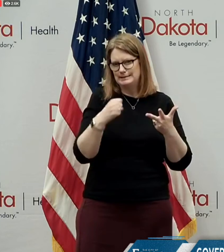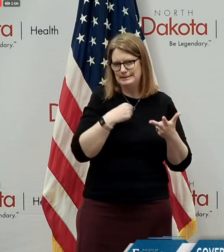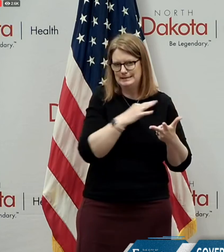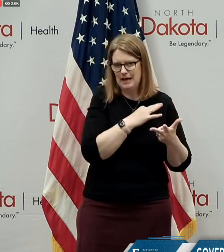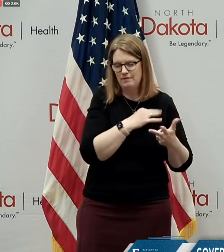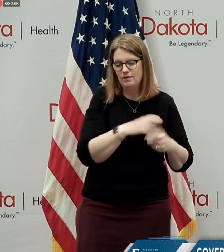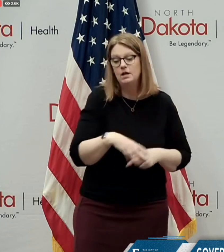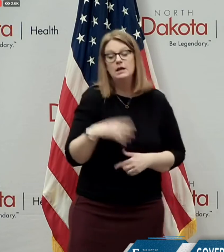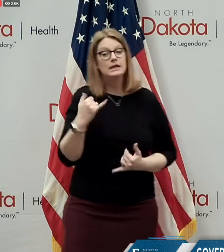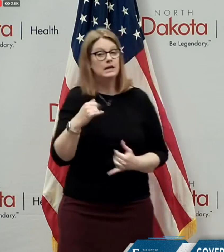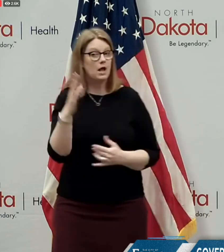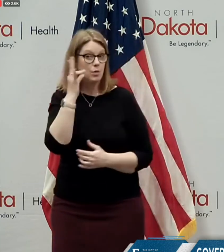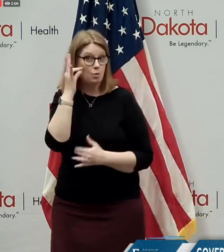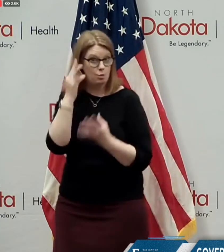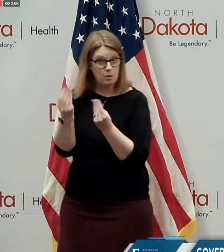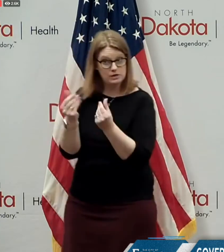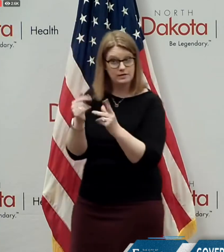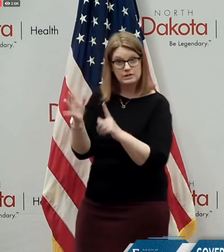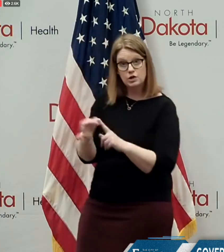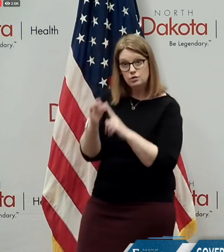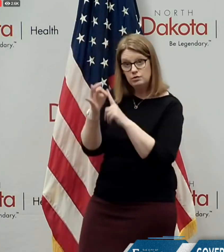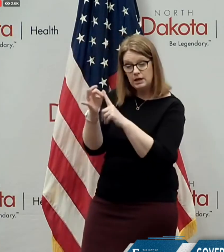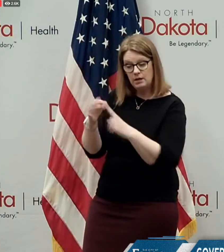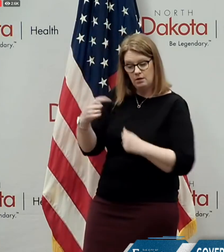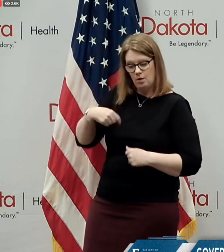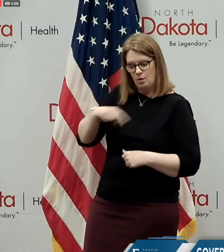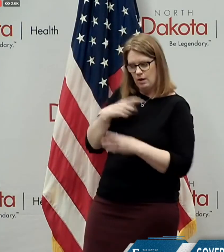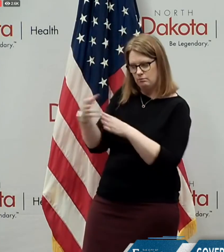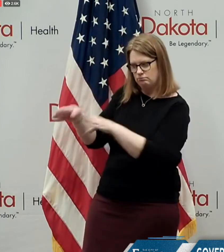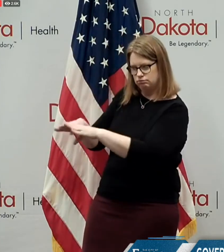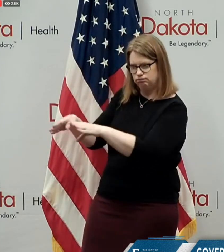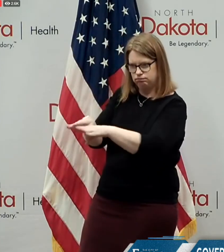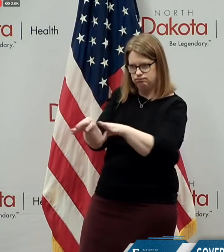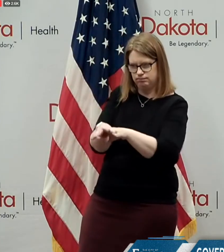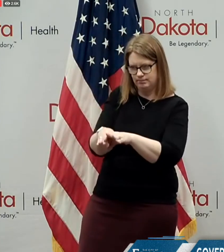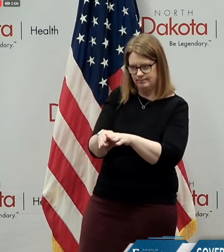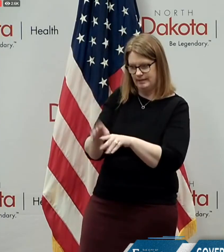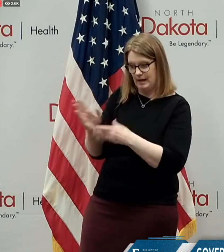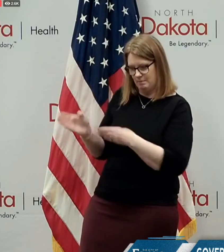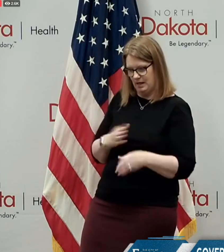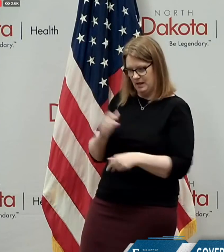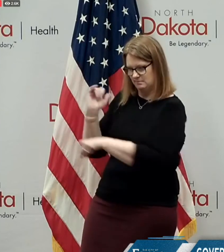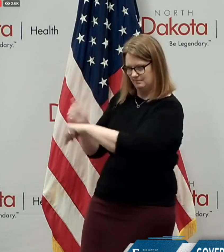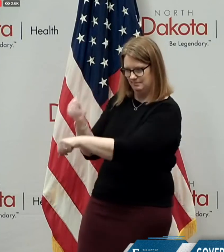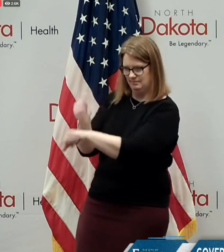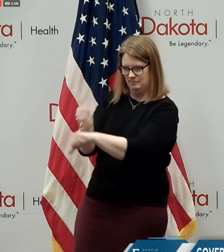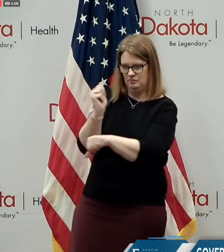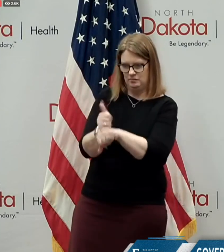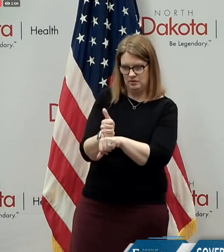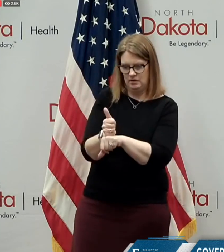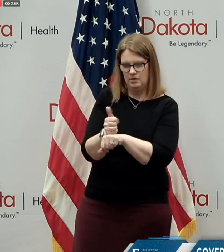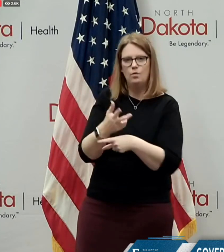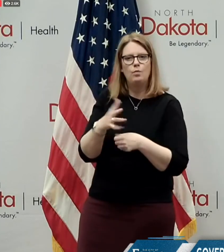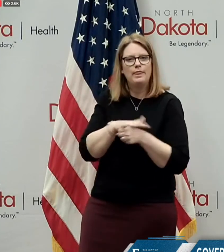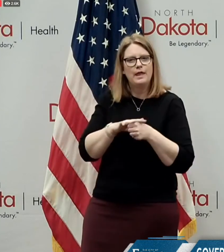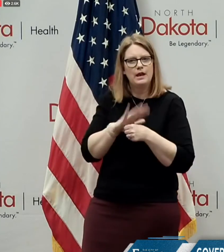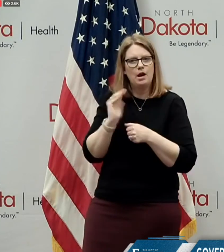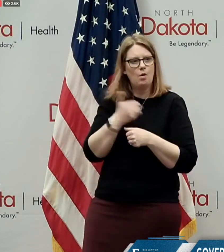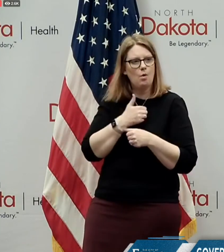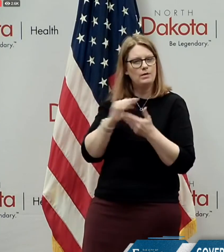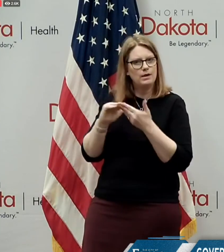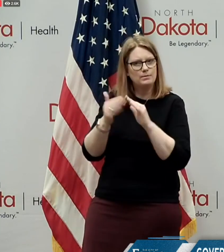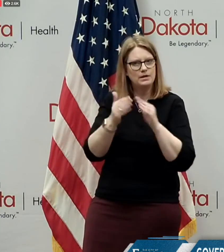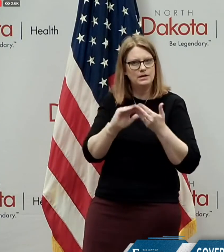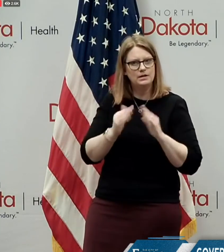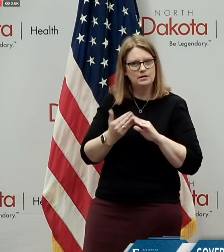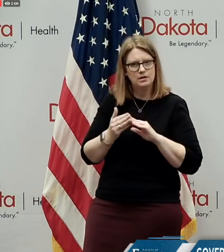the reservation is, as we shut things down and put the plans in place within our own communities, we developed our strike teams, which